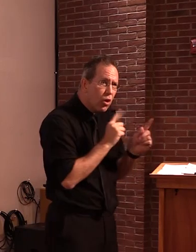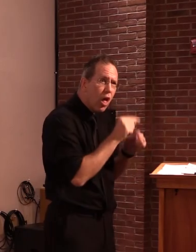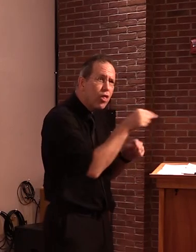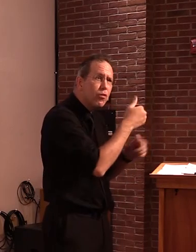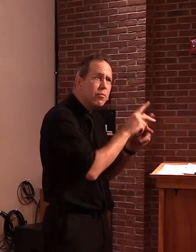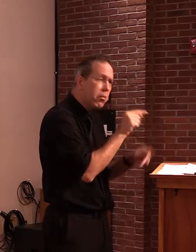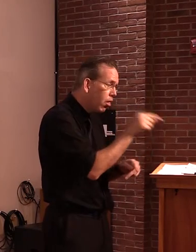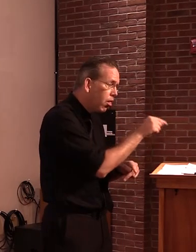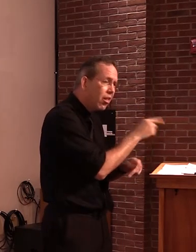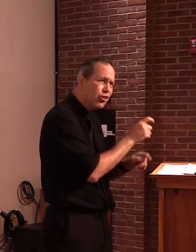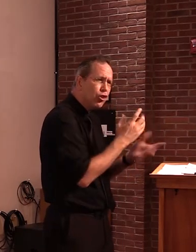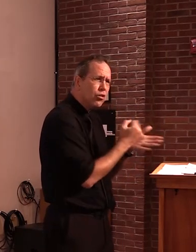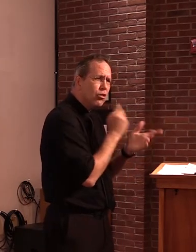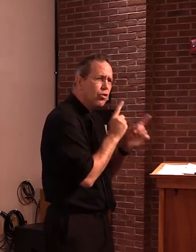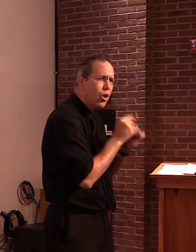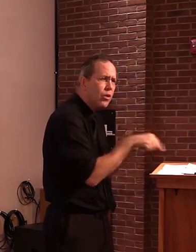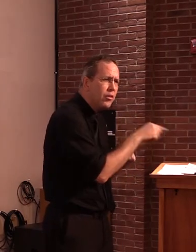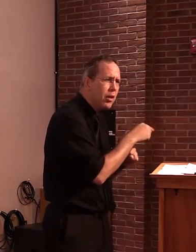or why you reversed it?